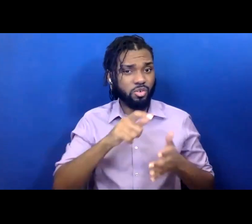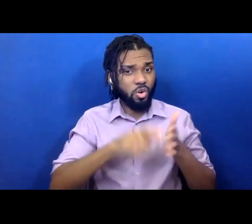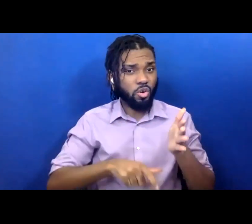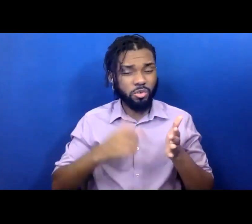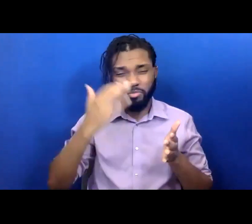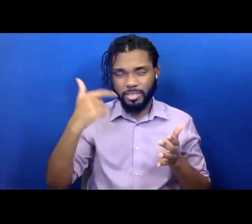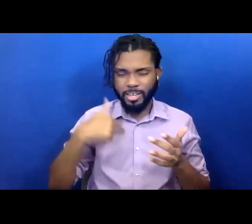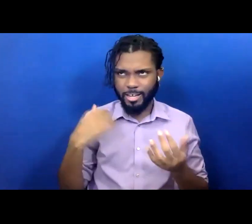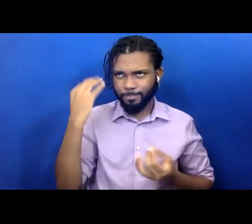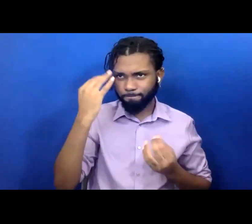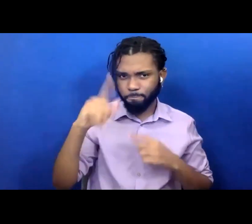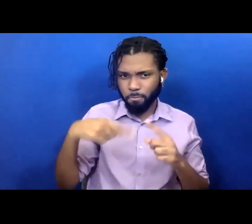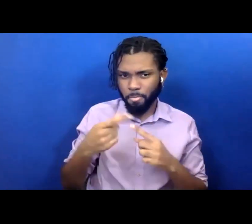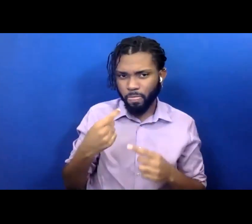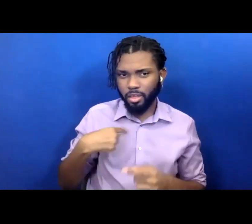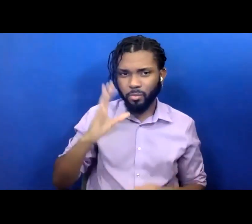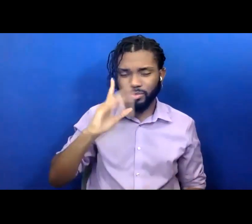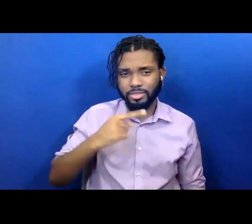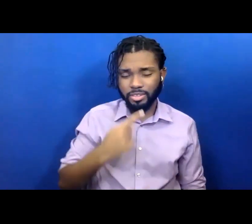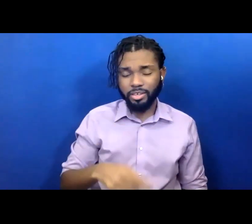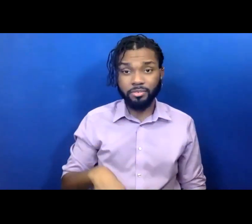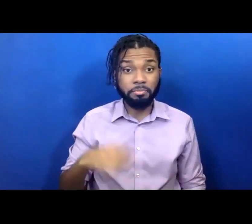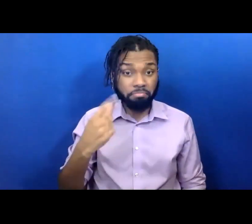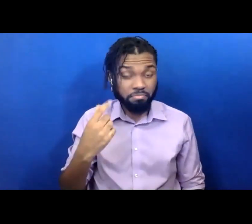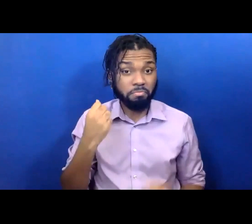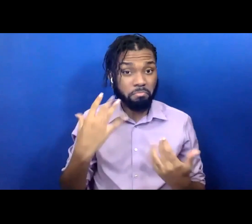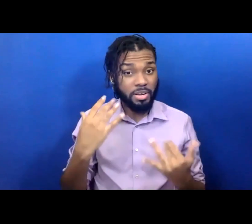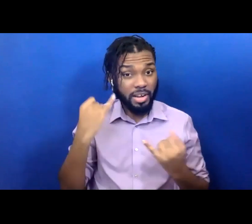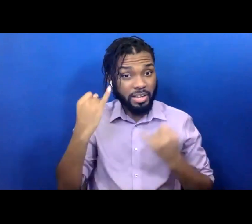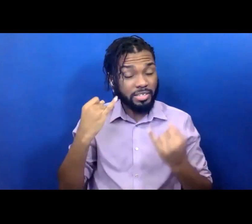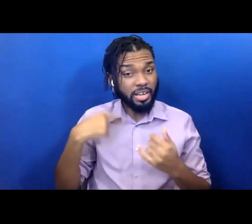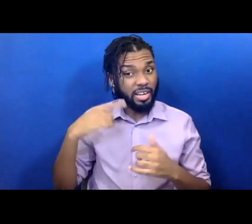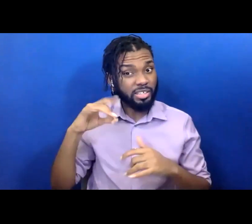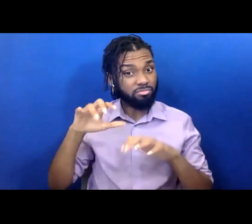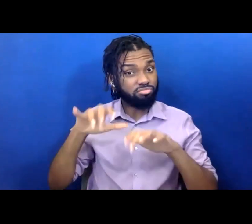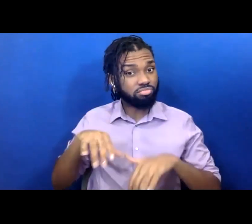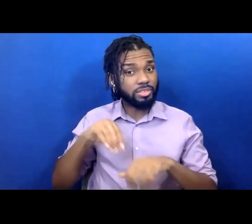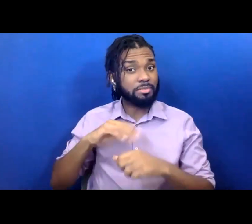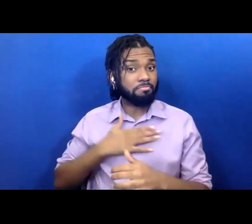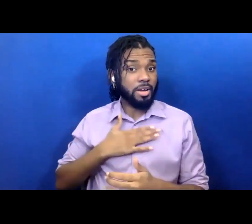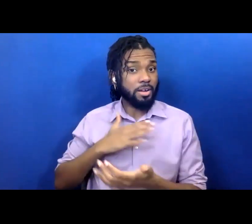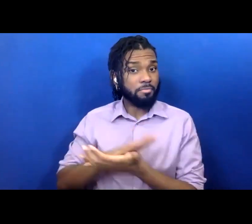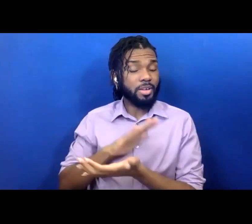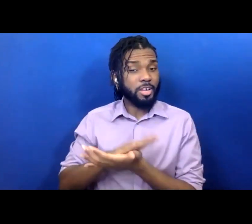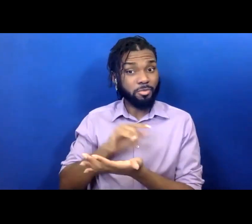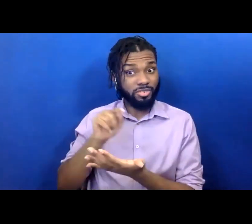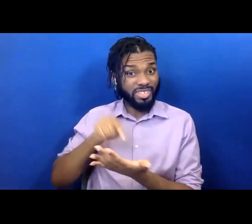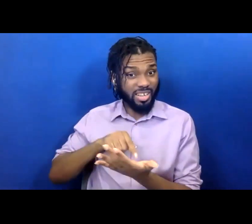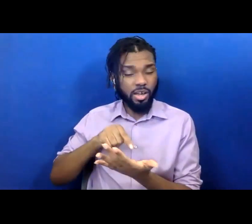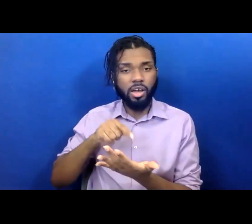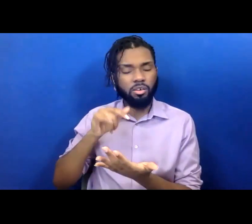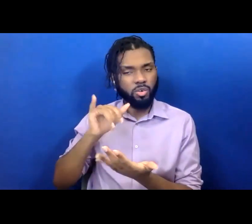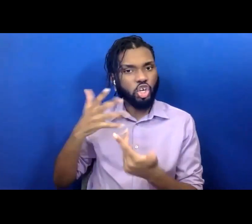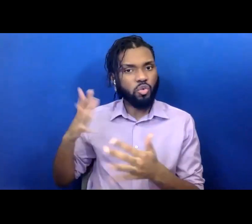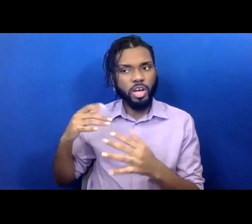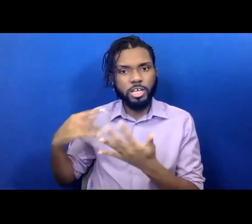would say. And many of the ideas that I did end up presenting in my paper were ideas that were really in circulation among a